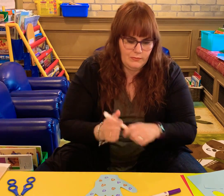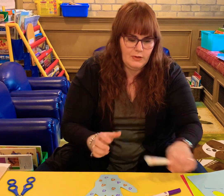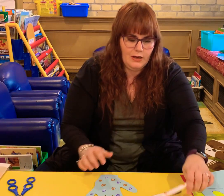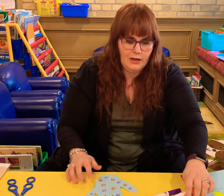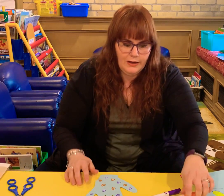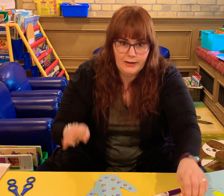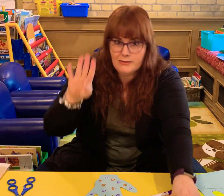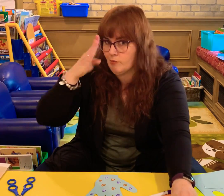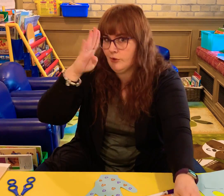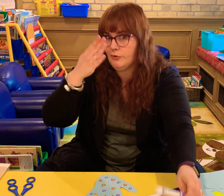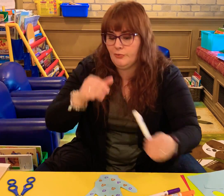And some blue.